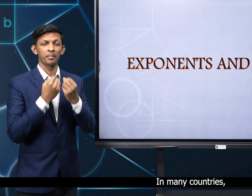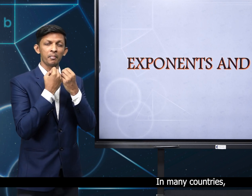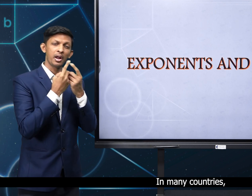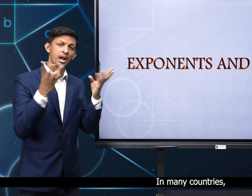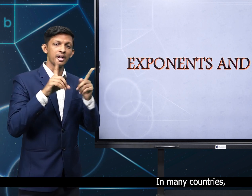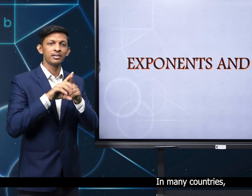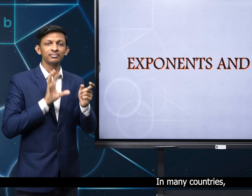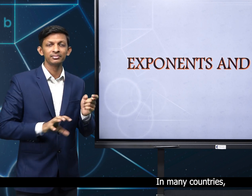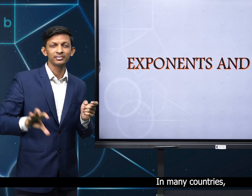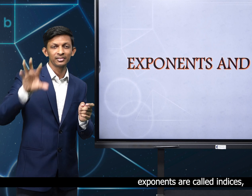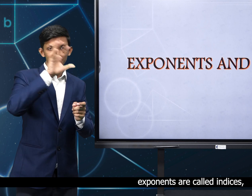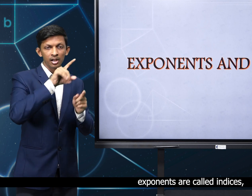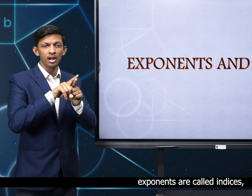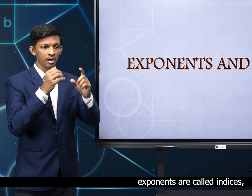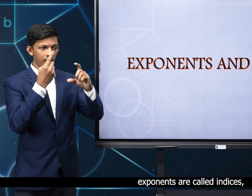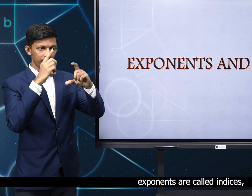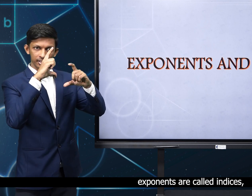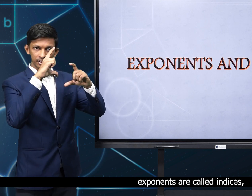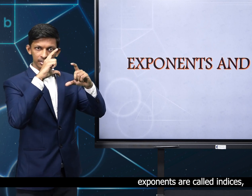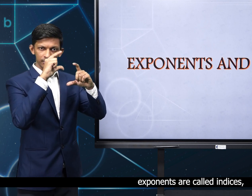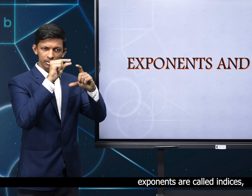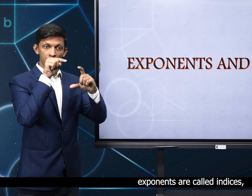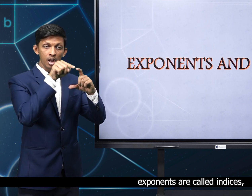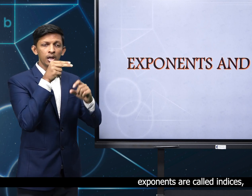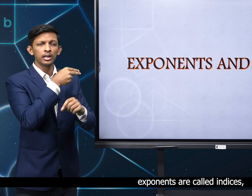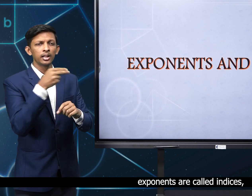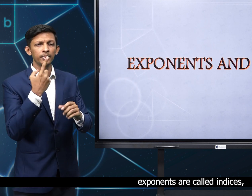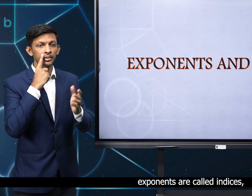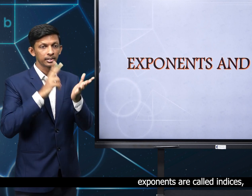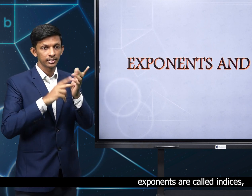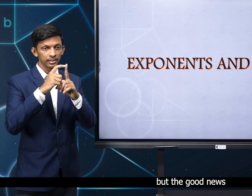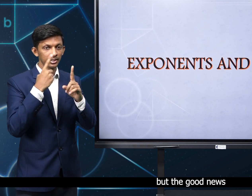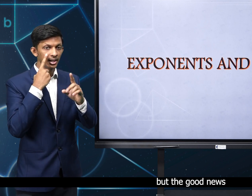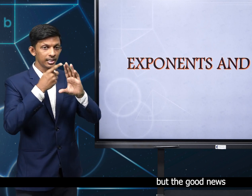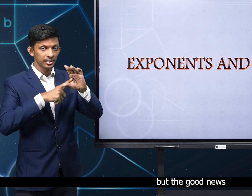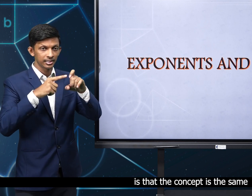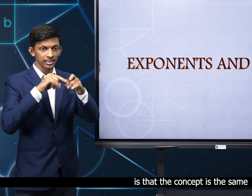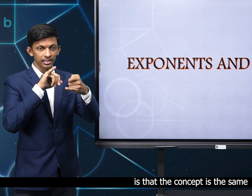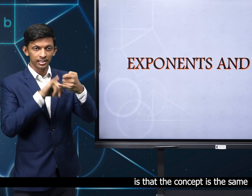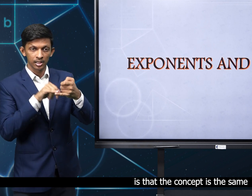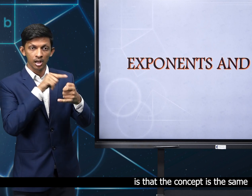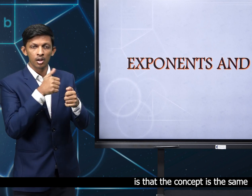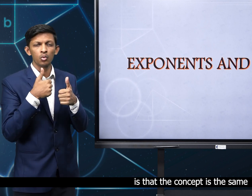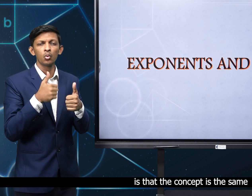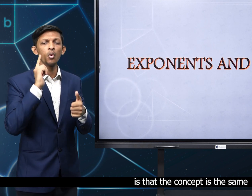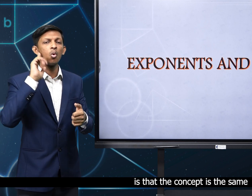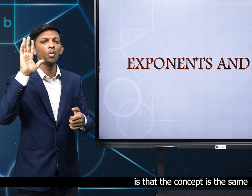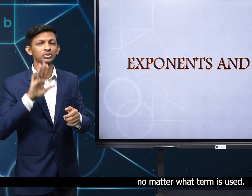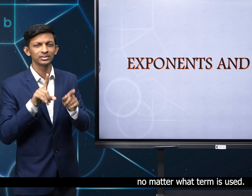In many countries, exponents are called indices. But the good news is that the concept is the same no